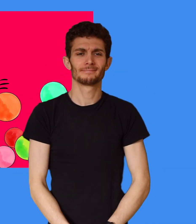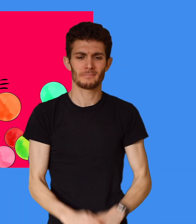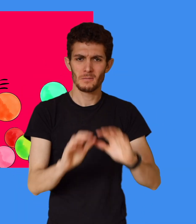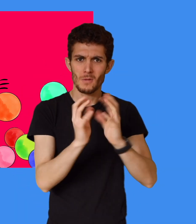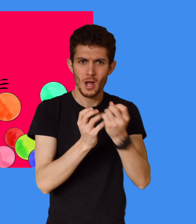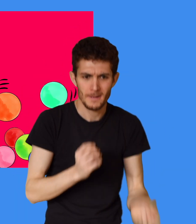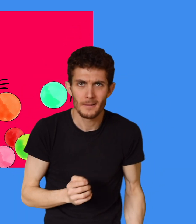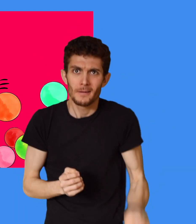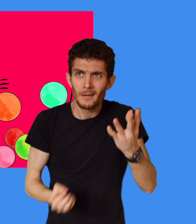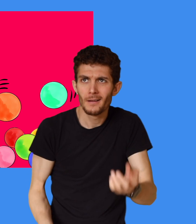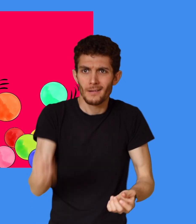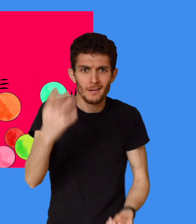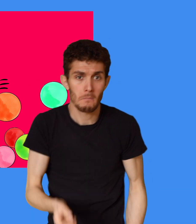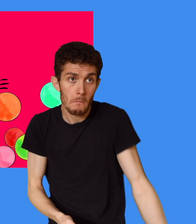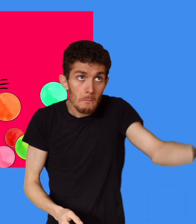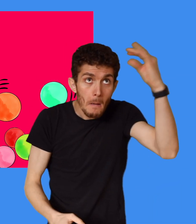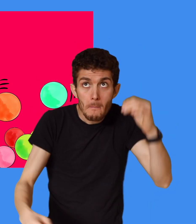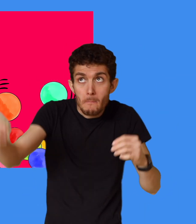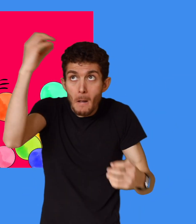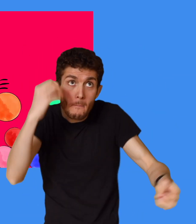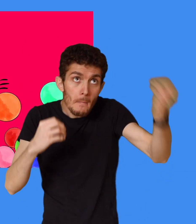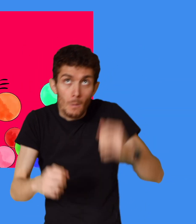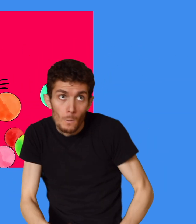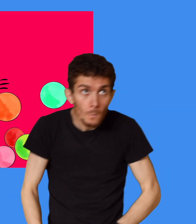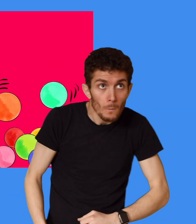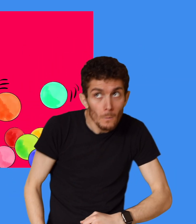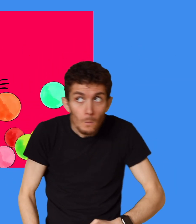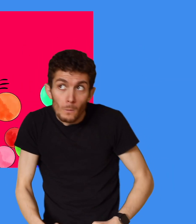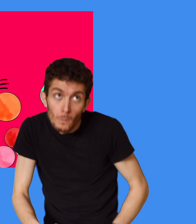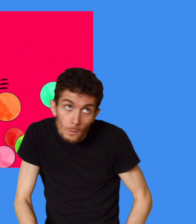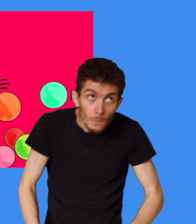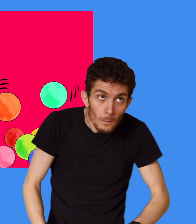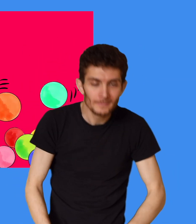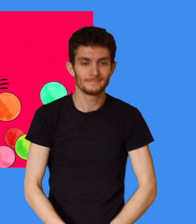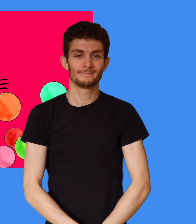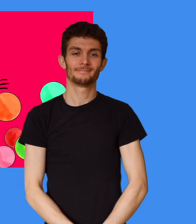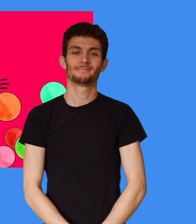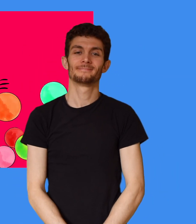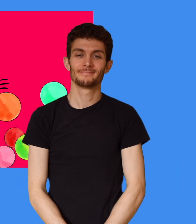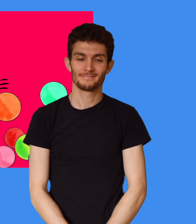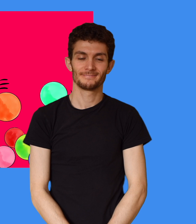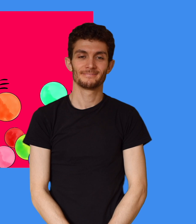said LG. We throw balls and Hats catches them in the box. Simple.